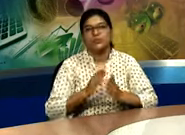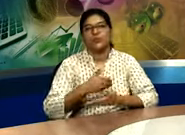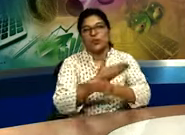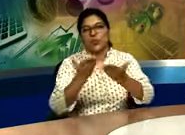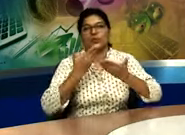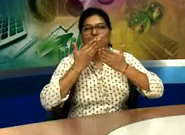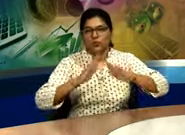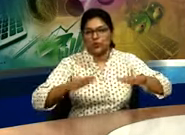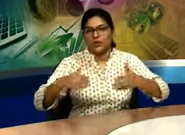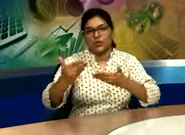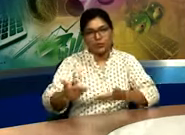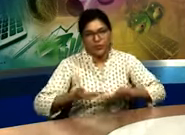Namaste, welcome you all.